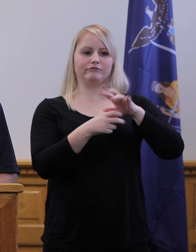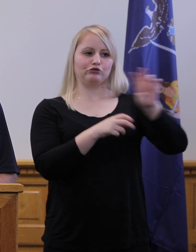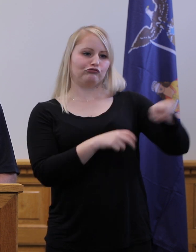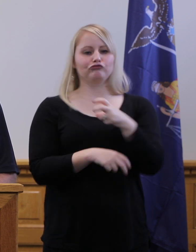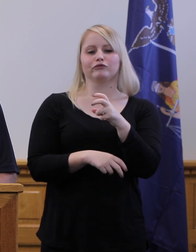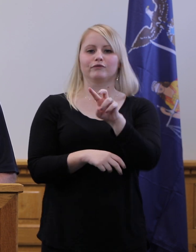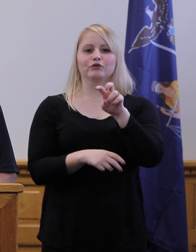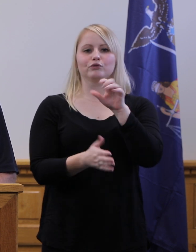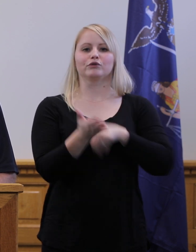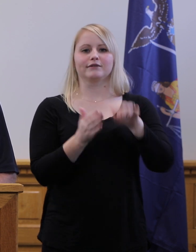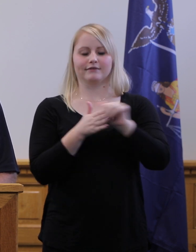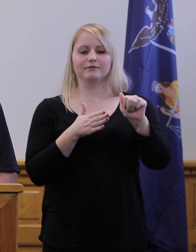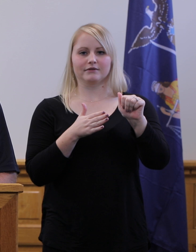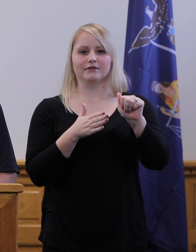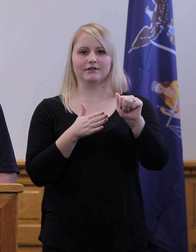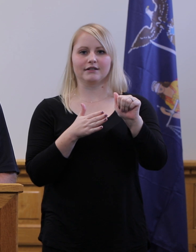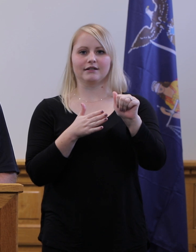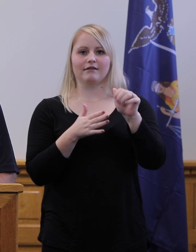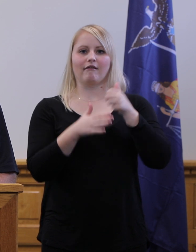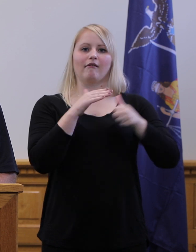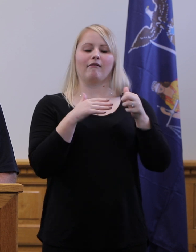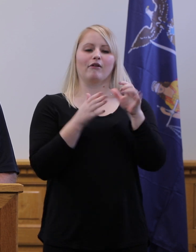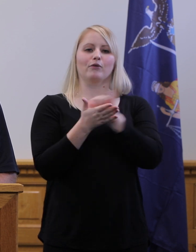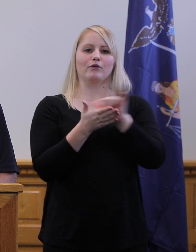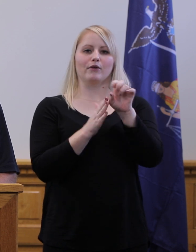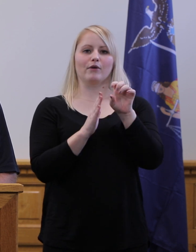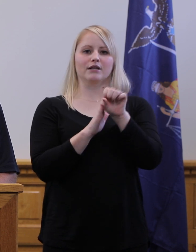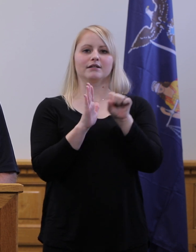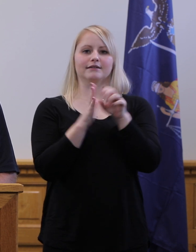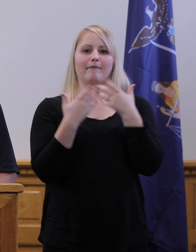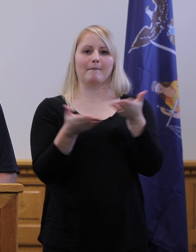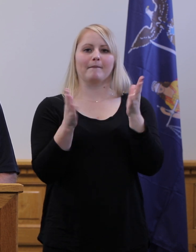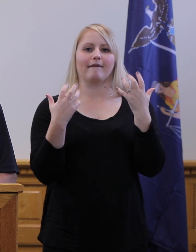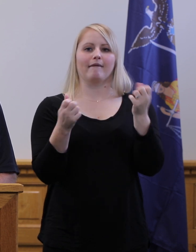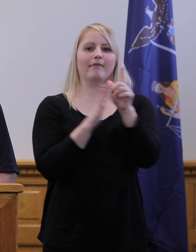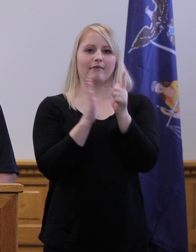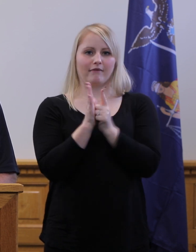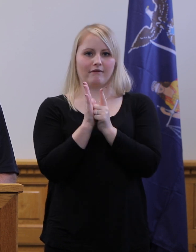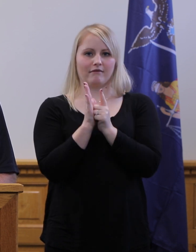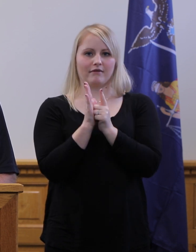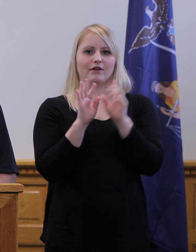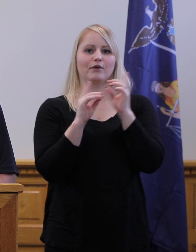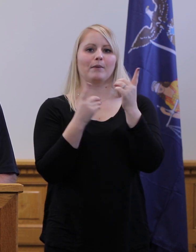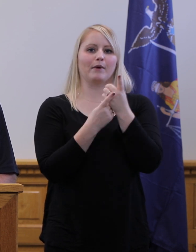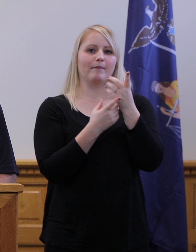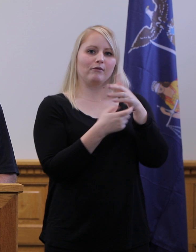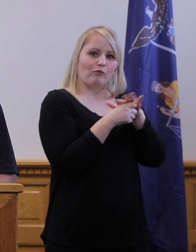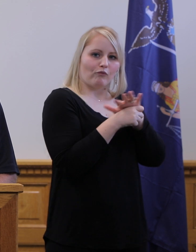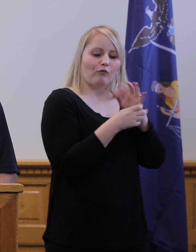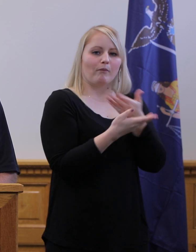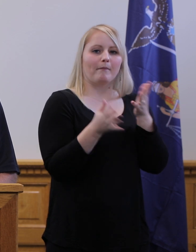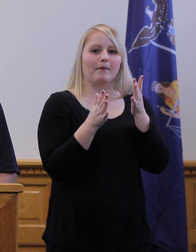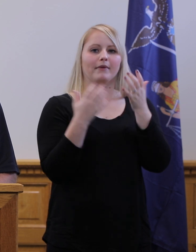Under New York State public health law, the Health Department is the sole local public health authority regarding the COVID-19 pandemic